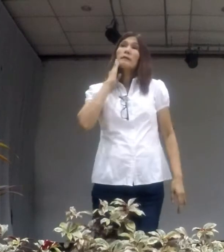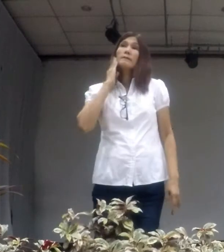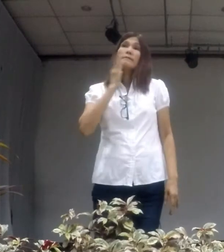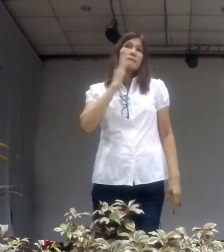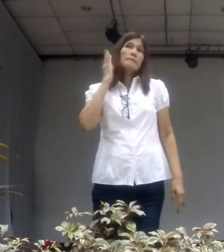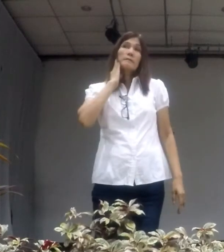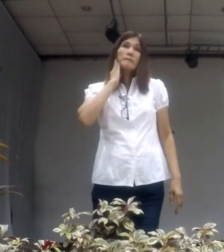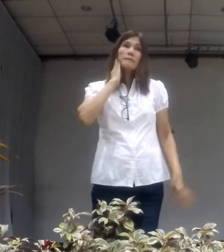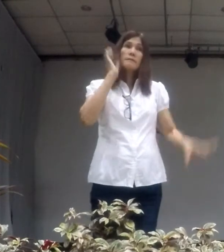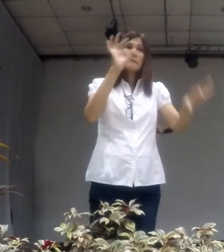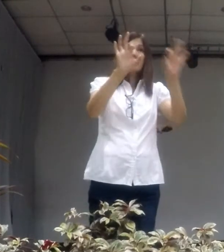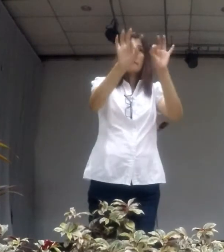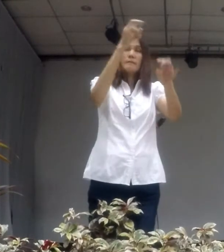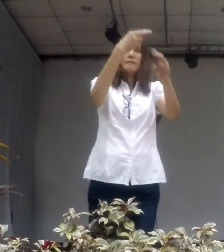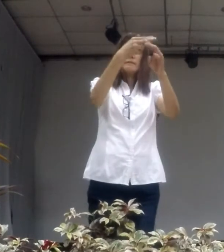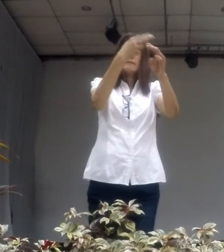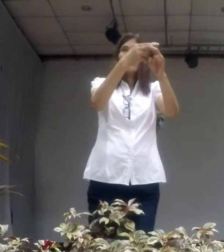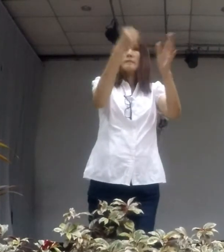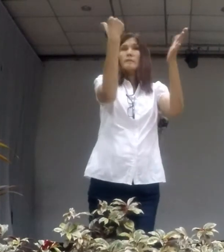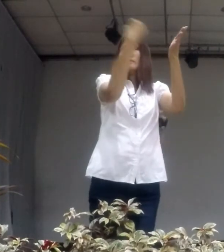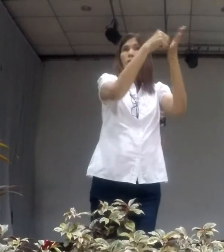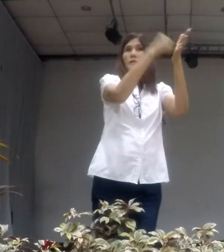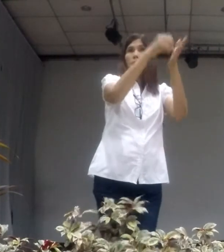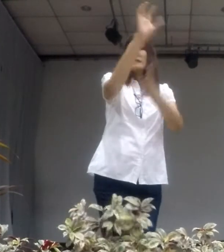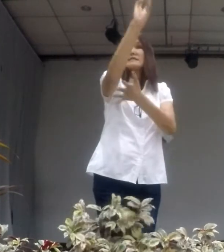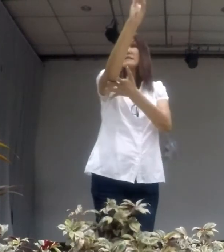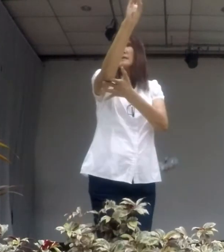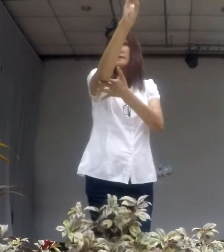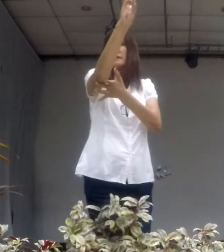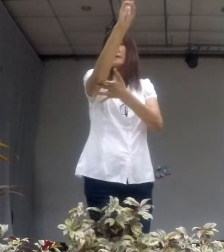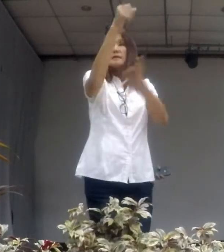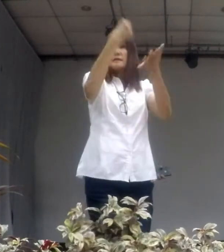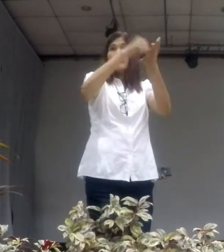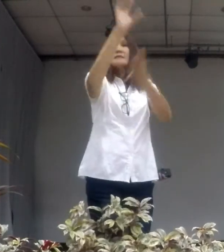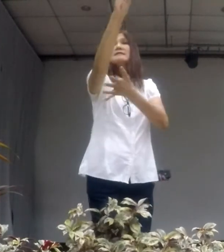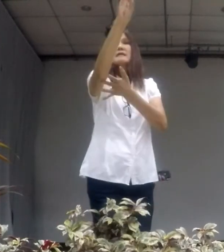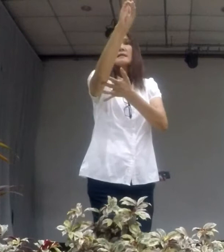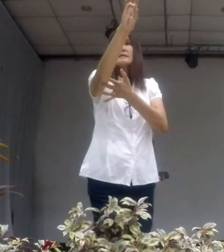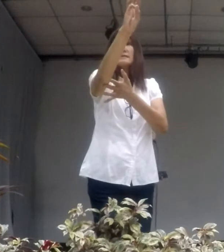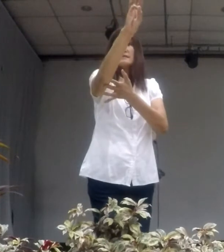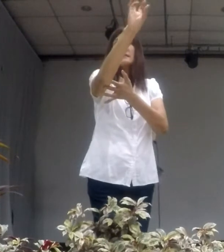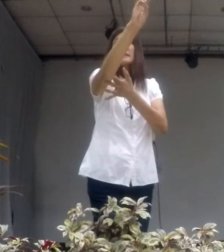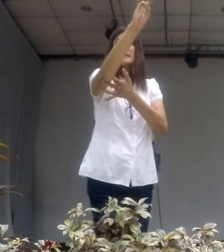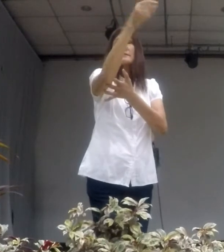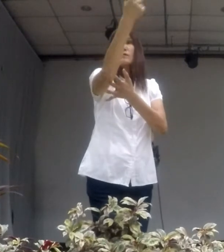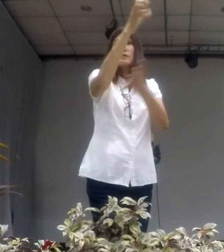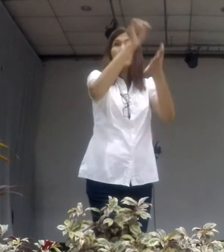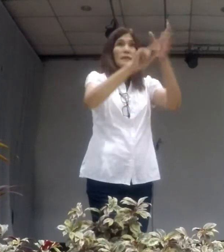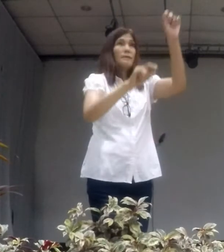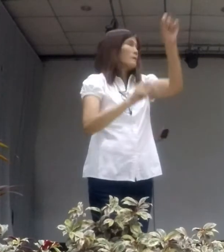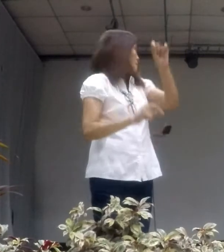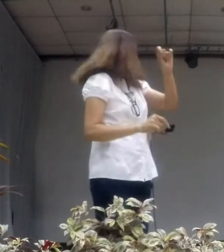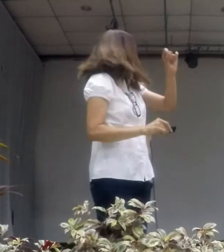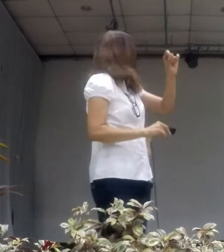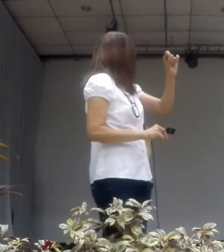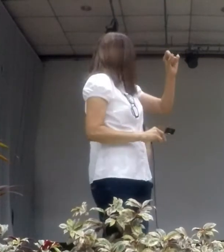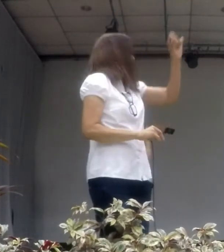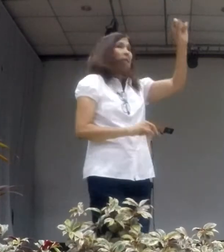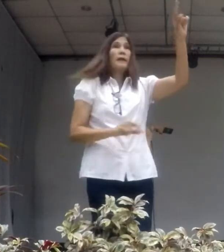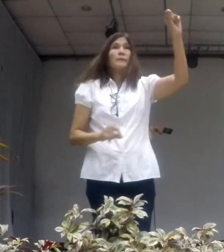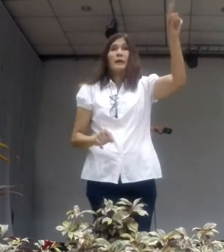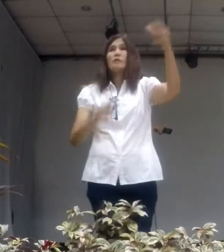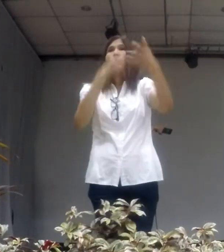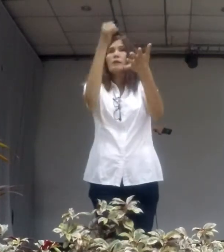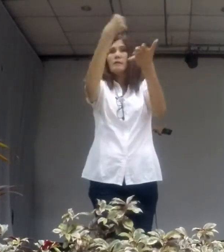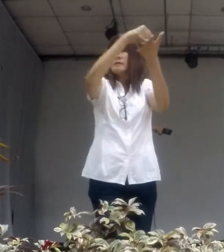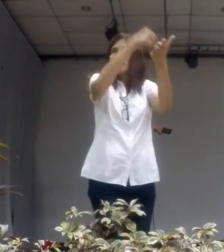candidates. You will only vote for 6 out of the 11. So we'll now show the